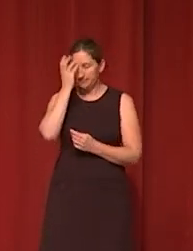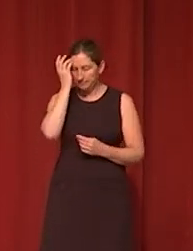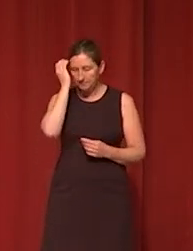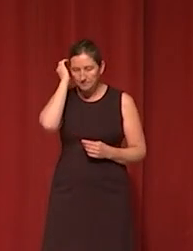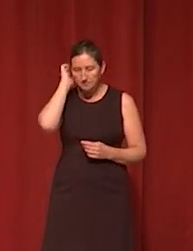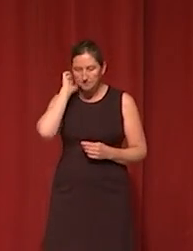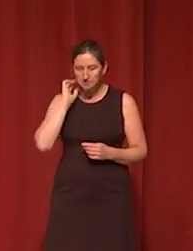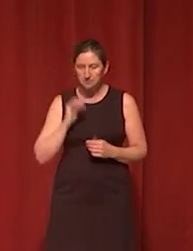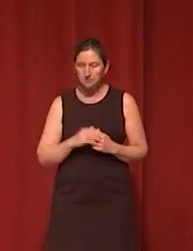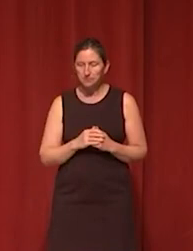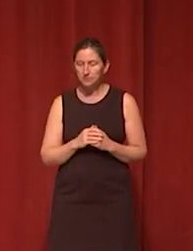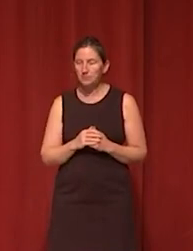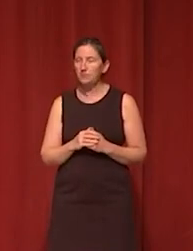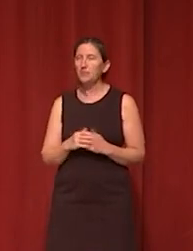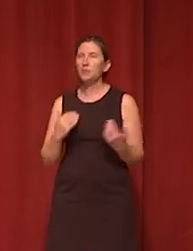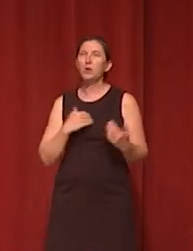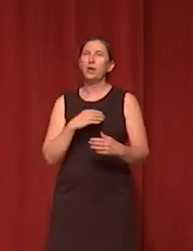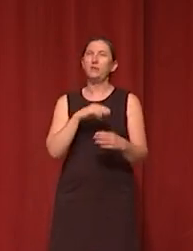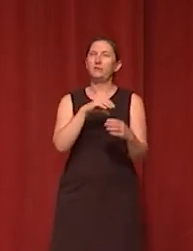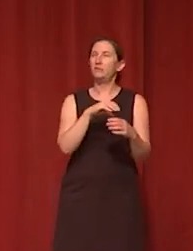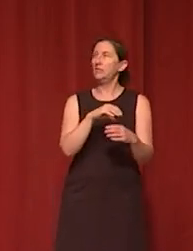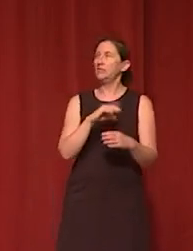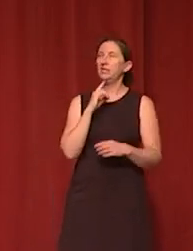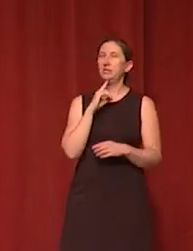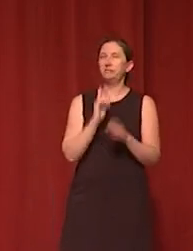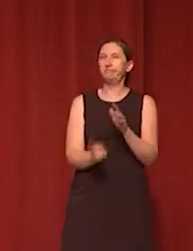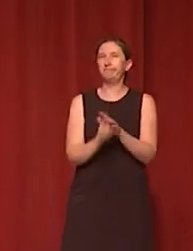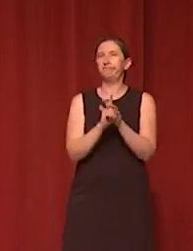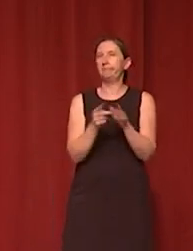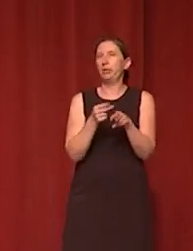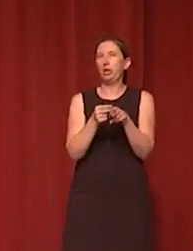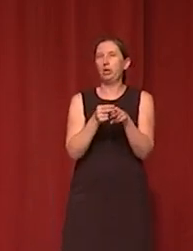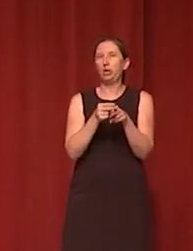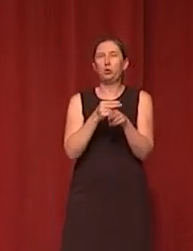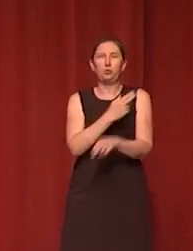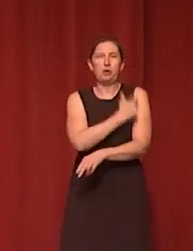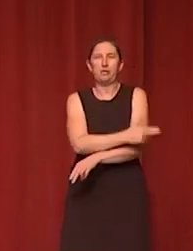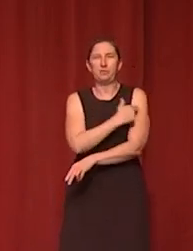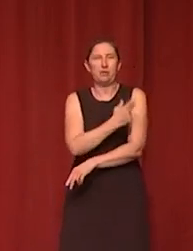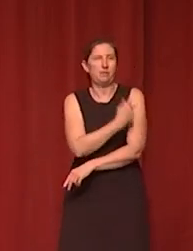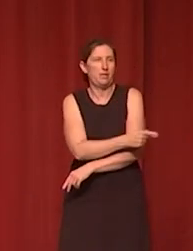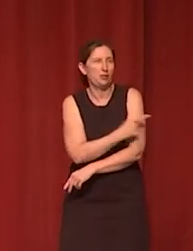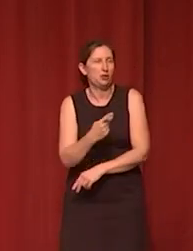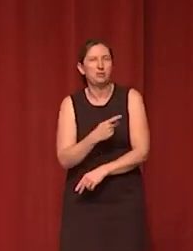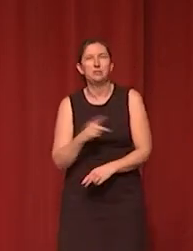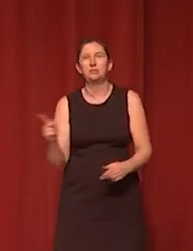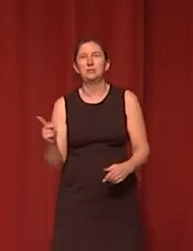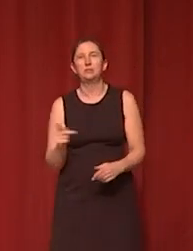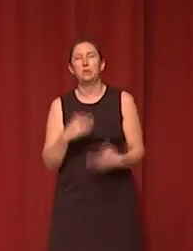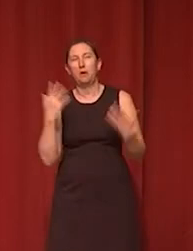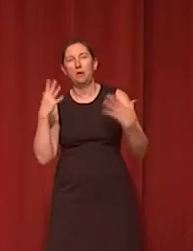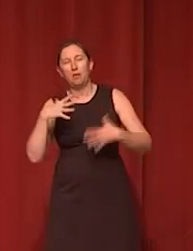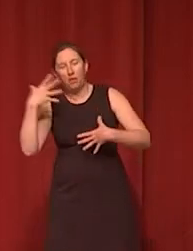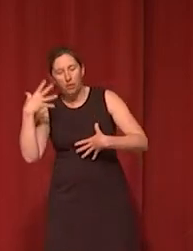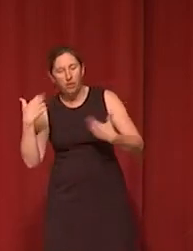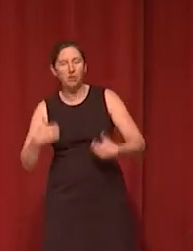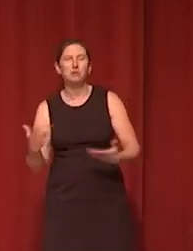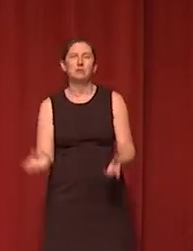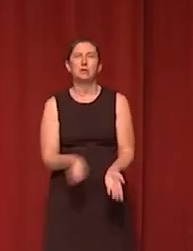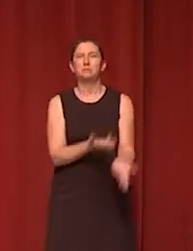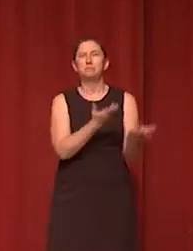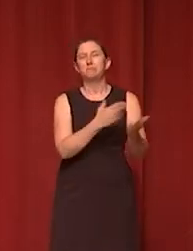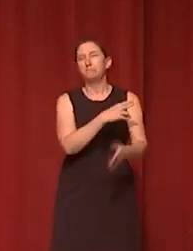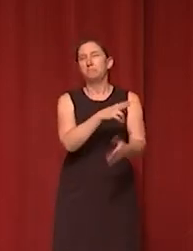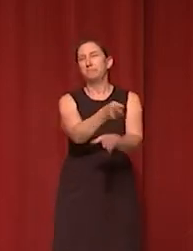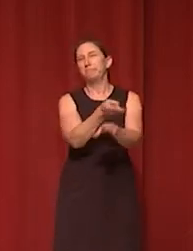have our acute care hospital patients that come to us, they're in a hospital bed. We utilize our formulary for treatment pathways for many of